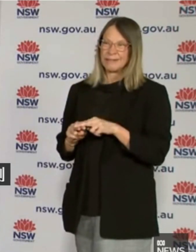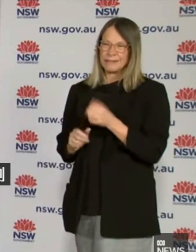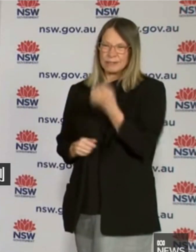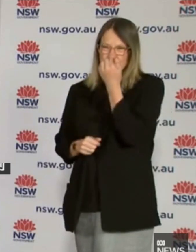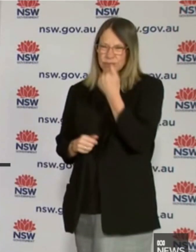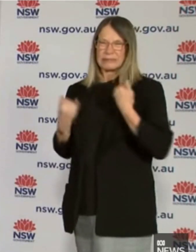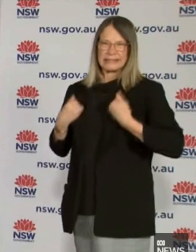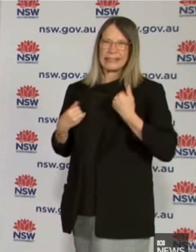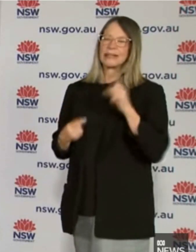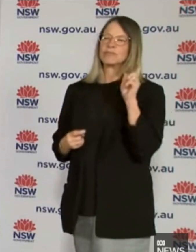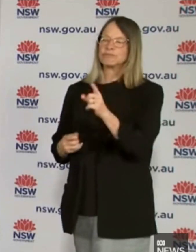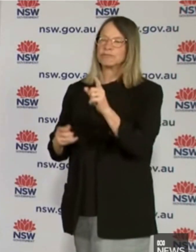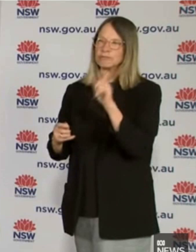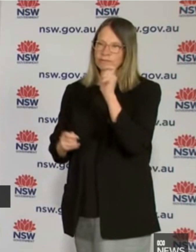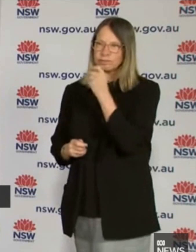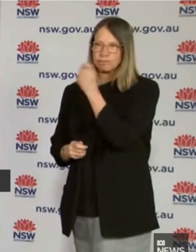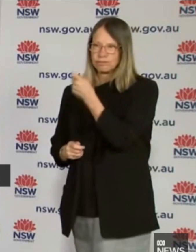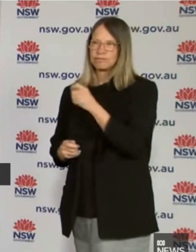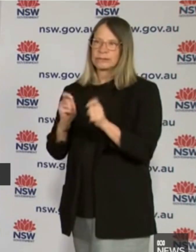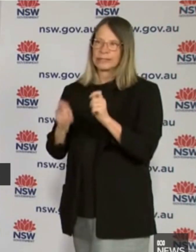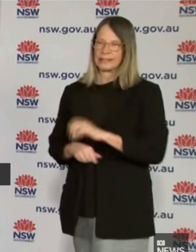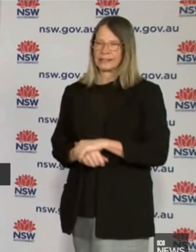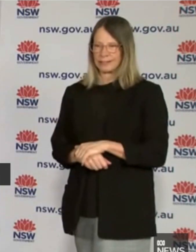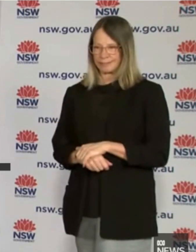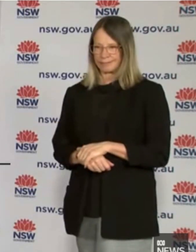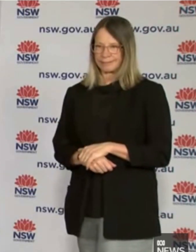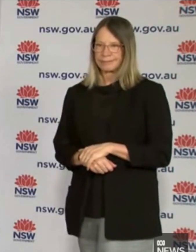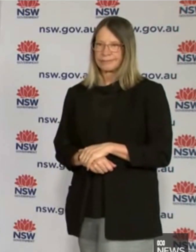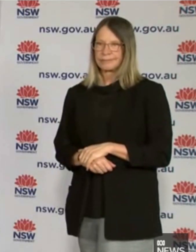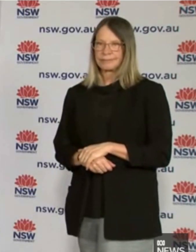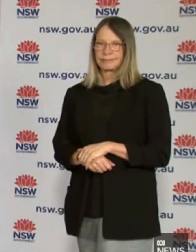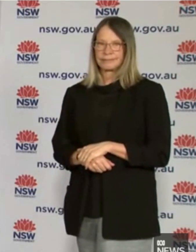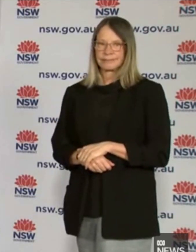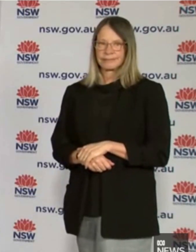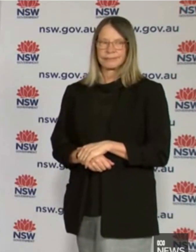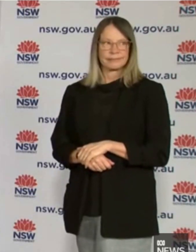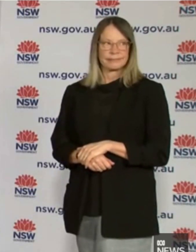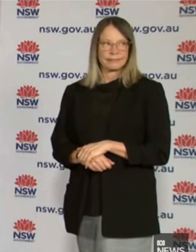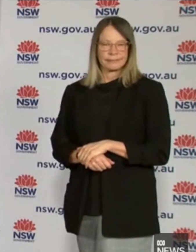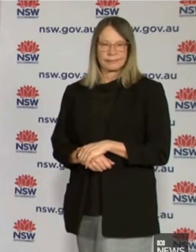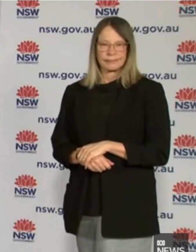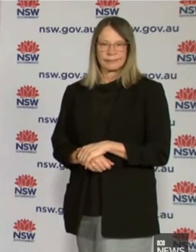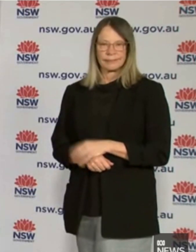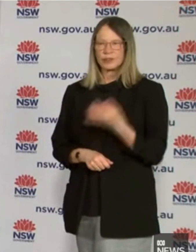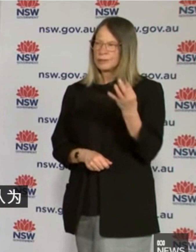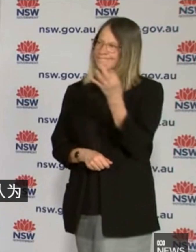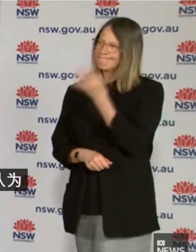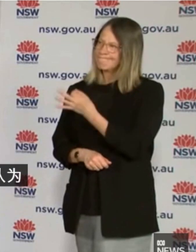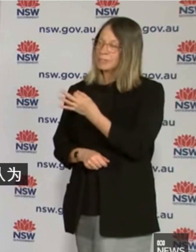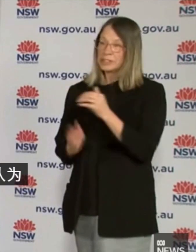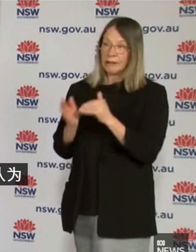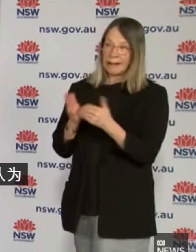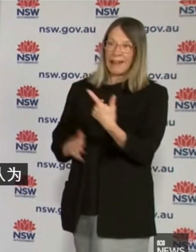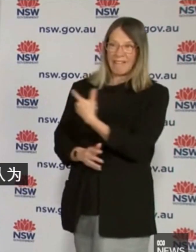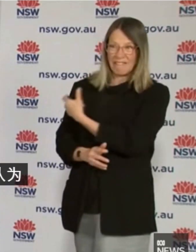So that's the best thing we can do at this present time. Dr. Gale, just based on the current vaccination rate, what is the date that you're working towards? Do you think we're going